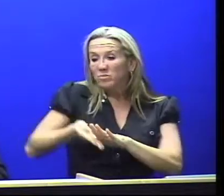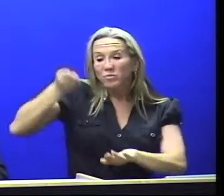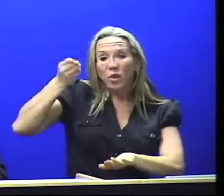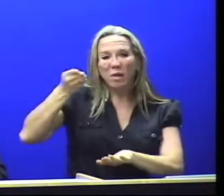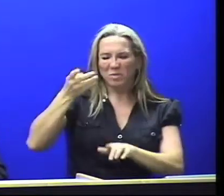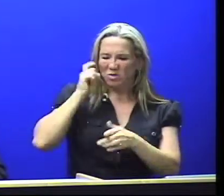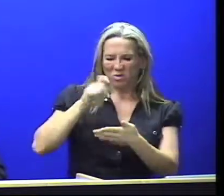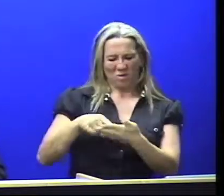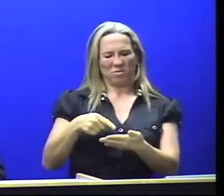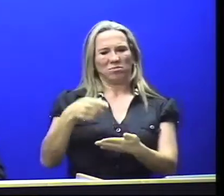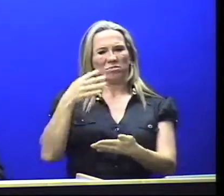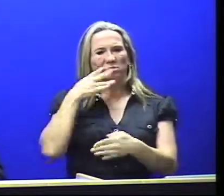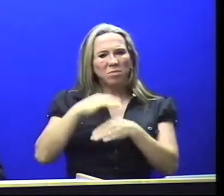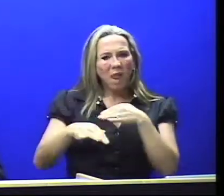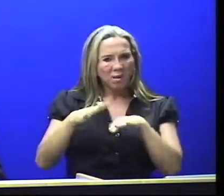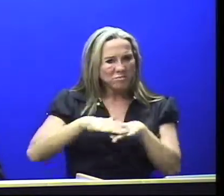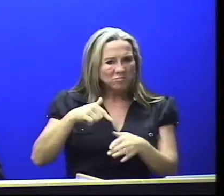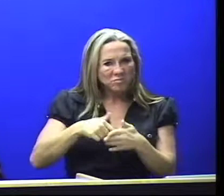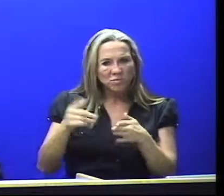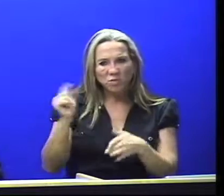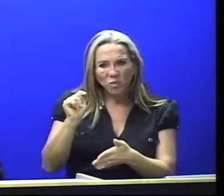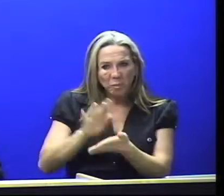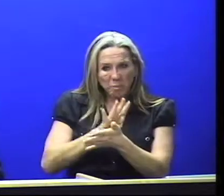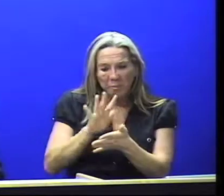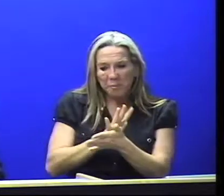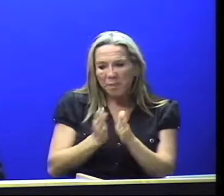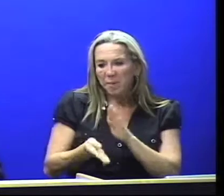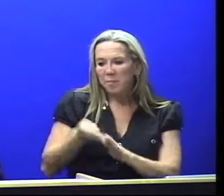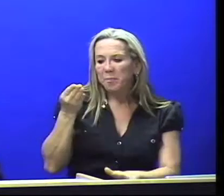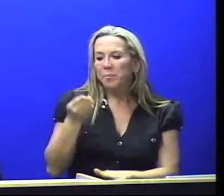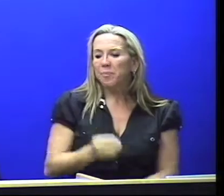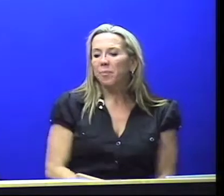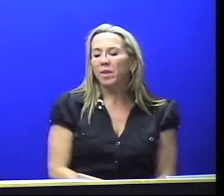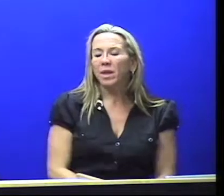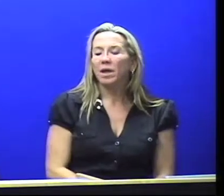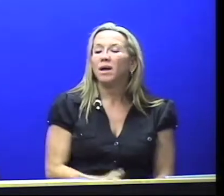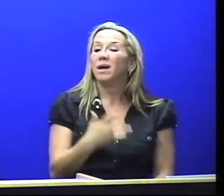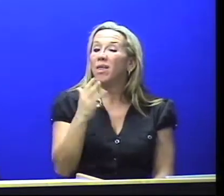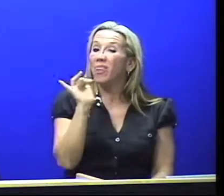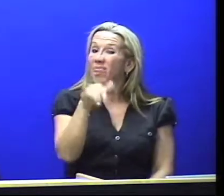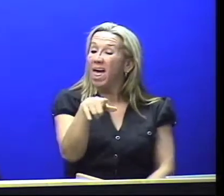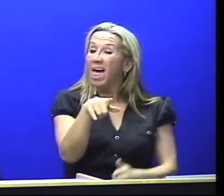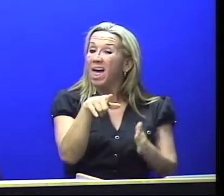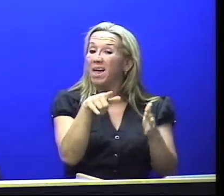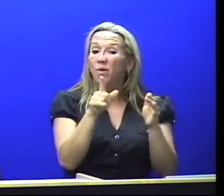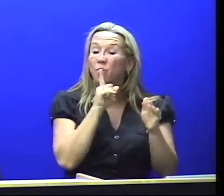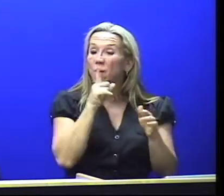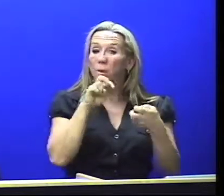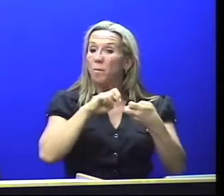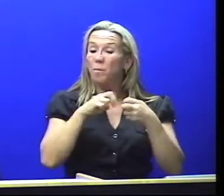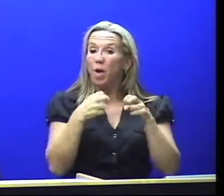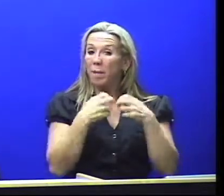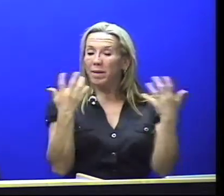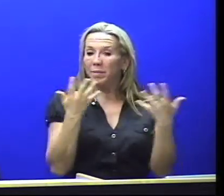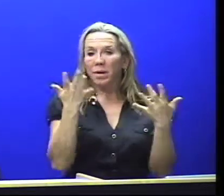there. Now, the problem with most of these symptoms is that they're common to a lot